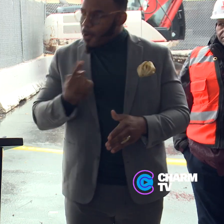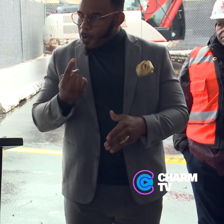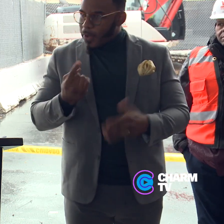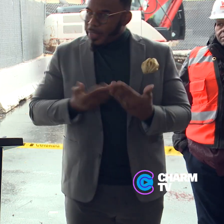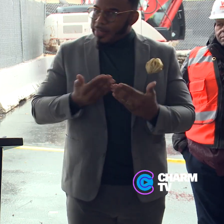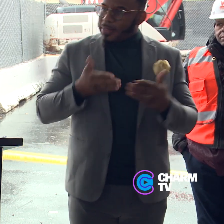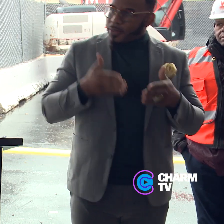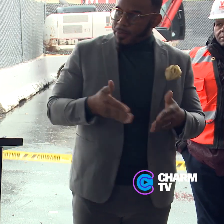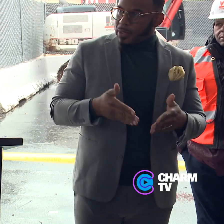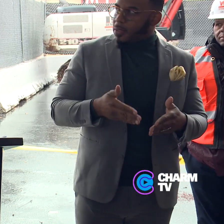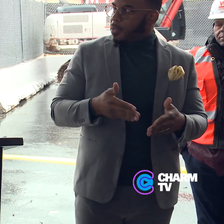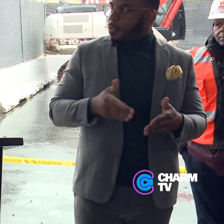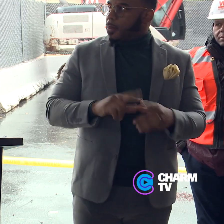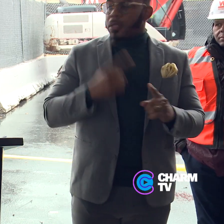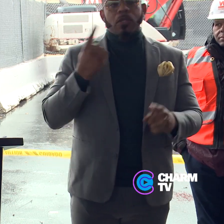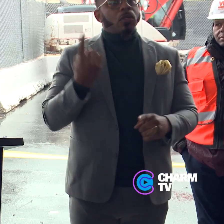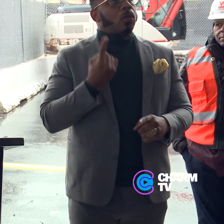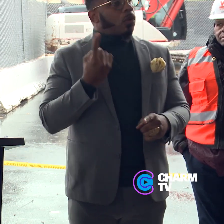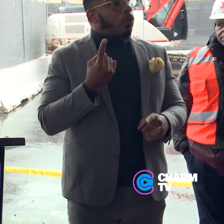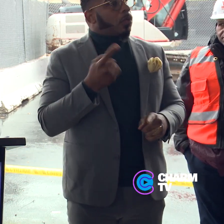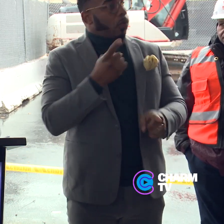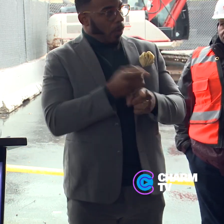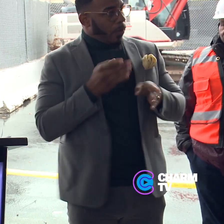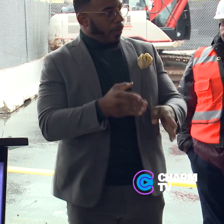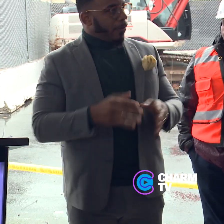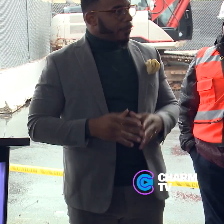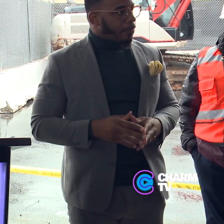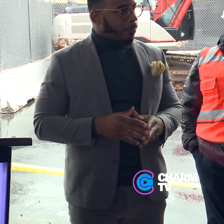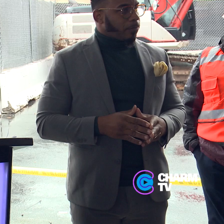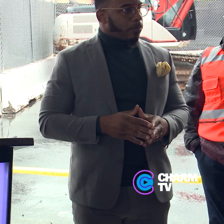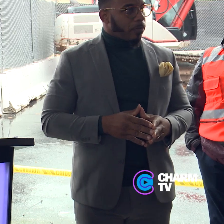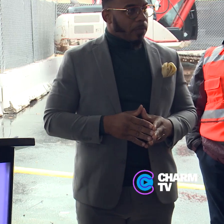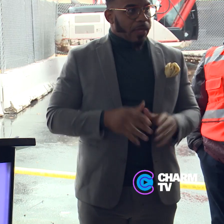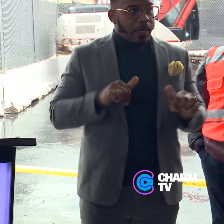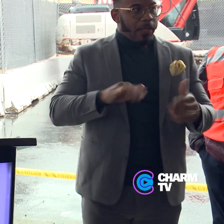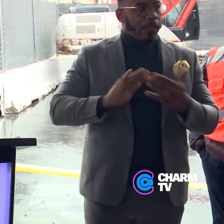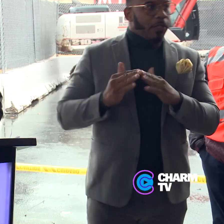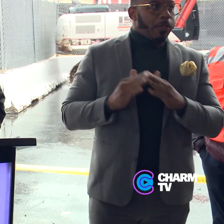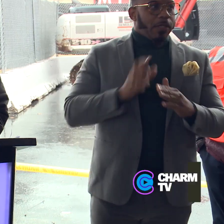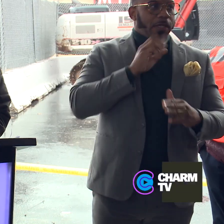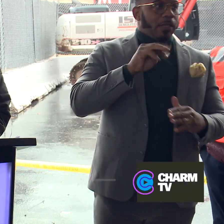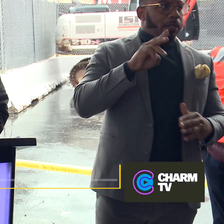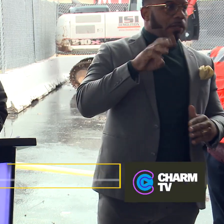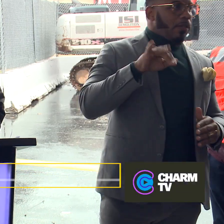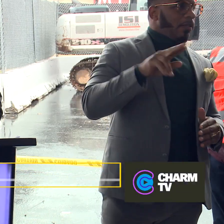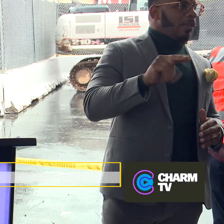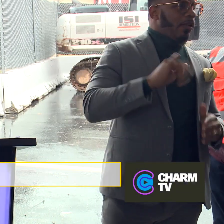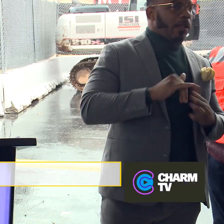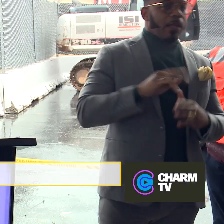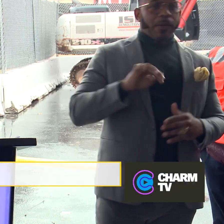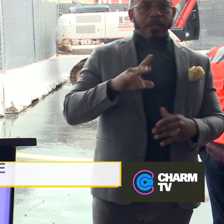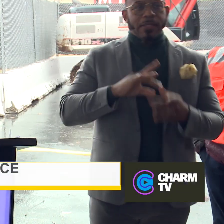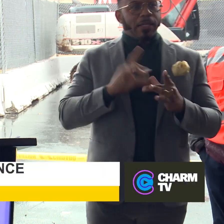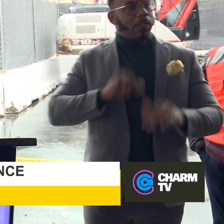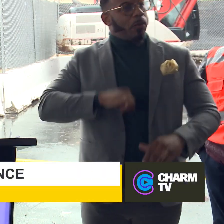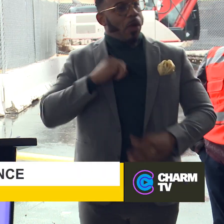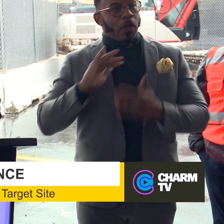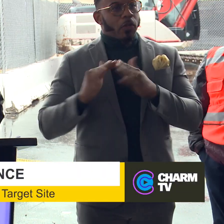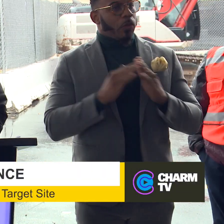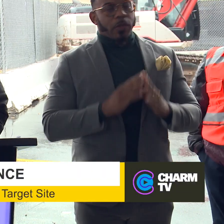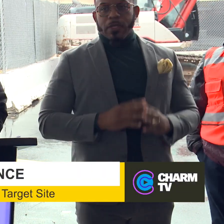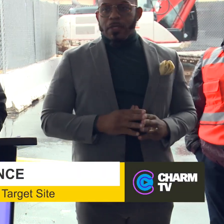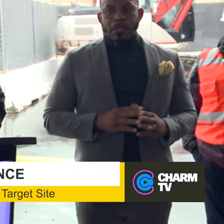the easy way, but it's always the right way. See, this community in Mondawmin, like Brandon said, is a proud